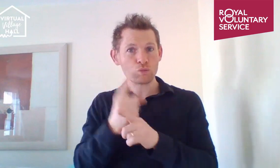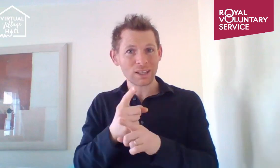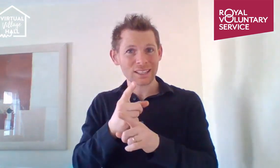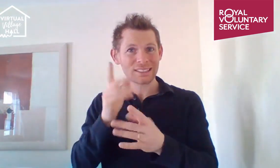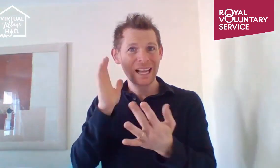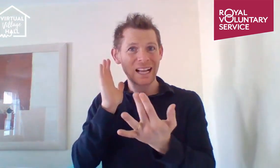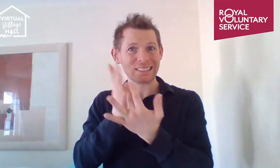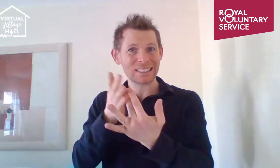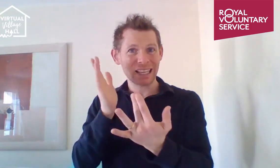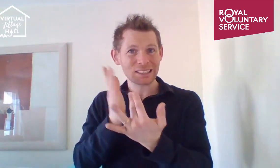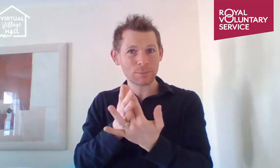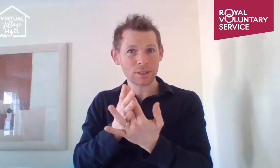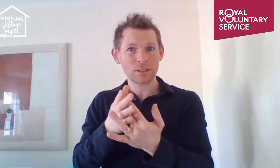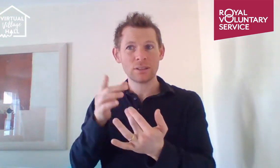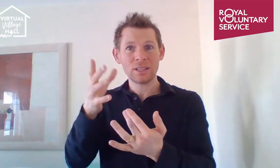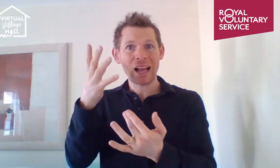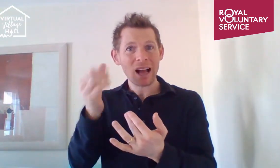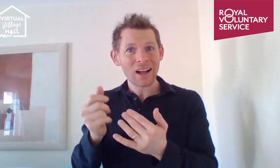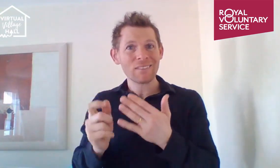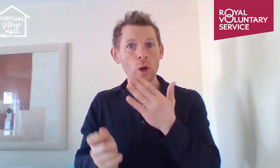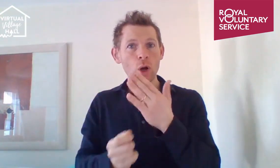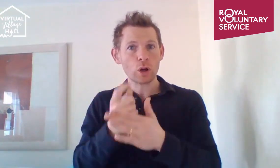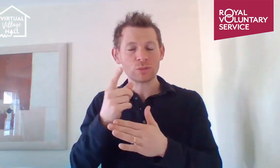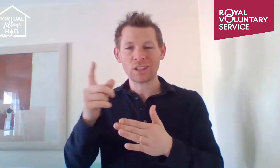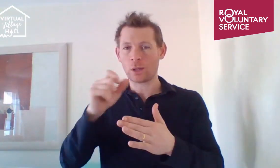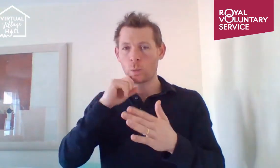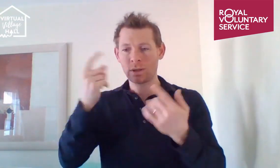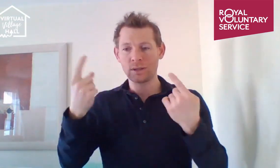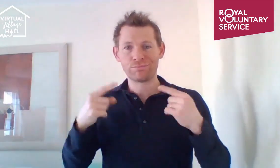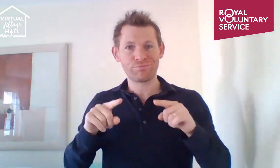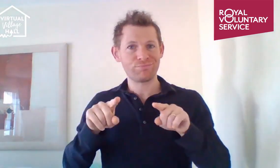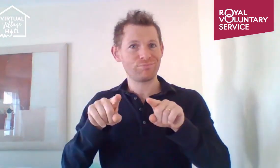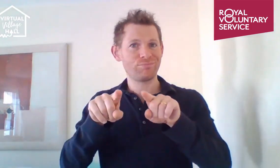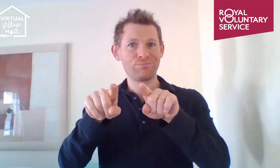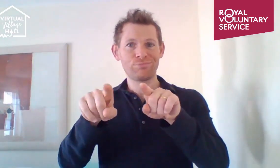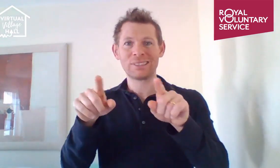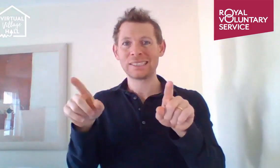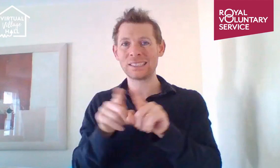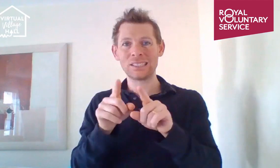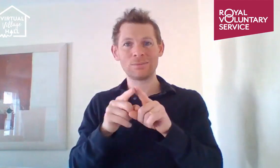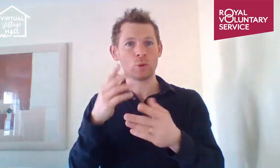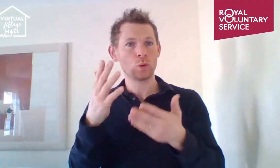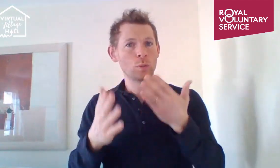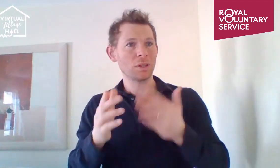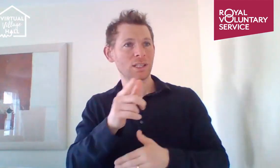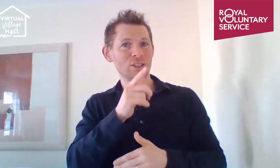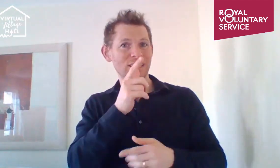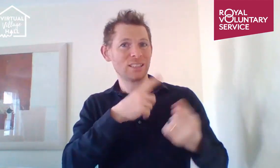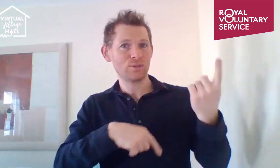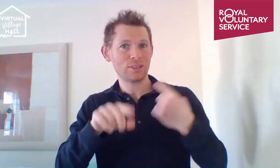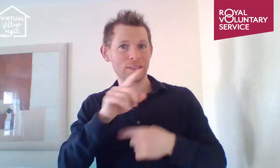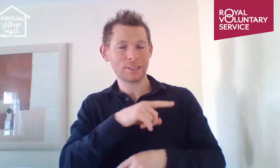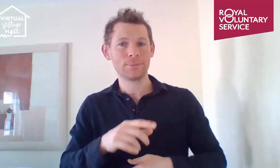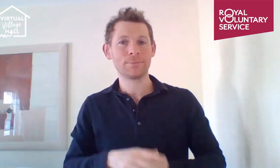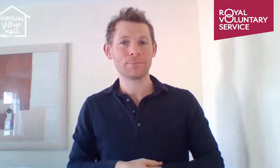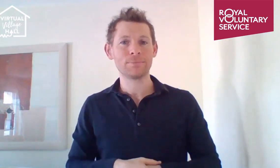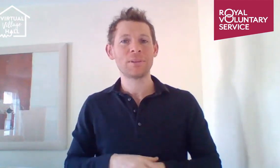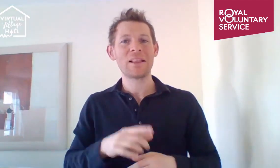the right access and the right support, then the right opportunities, then they'll always be on on par with their